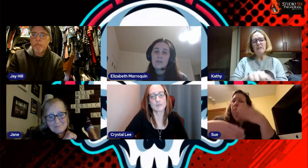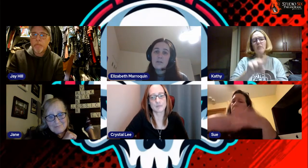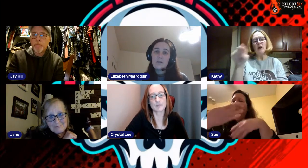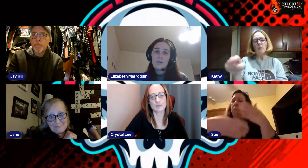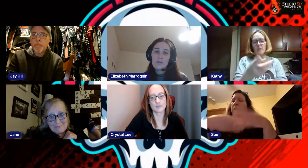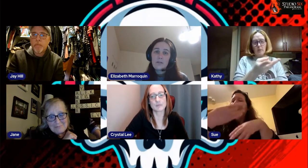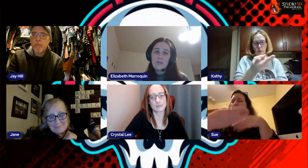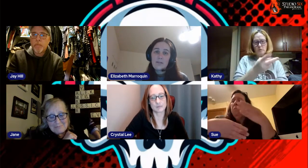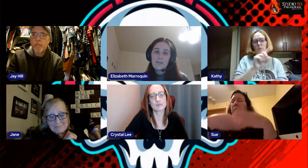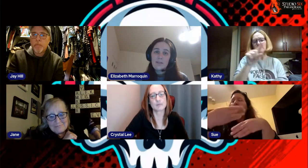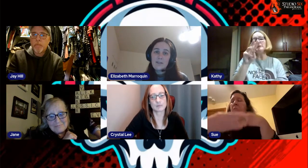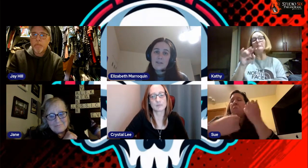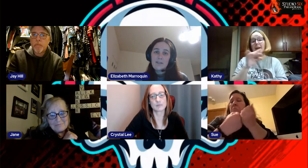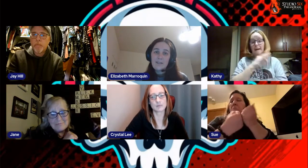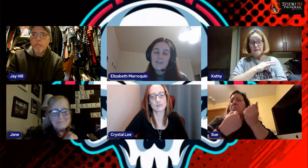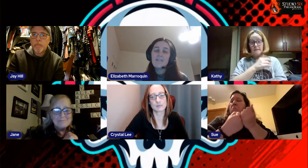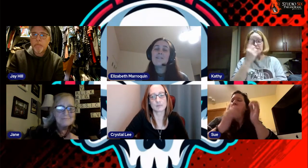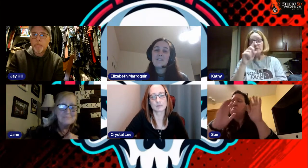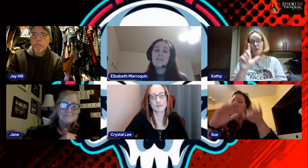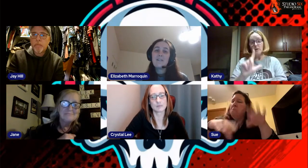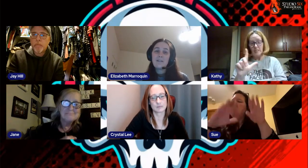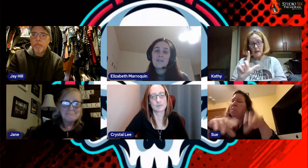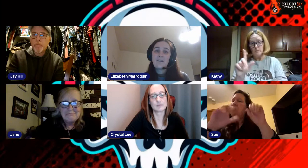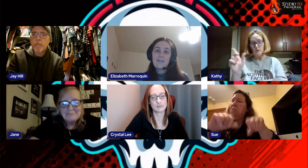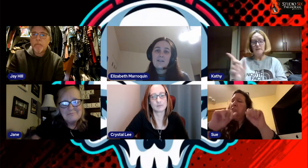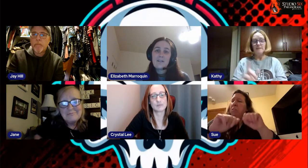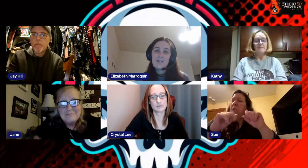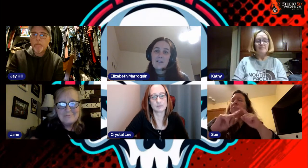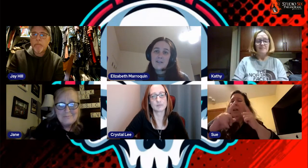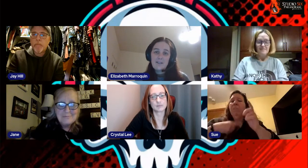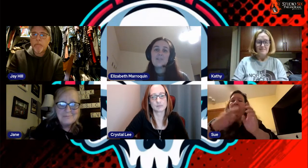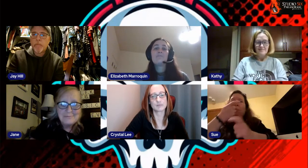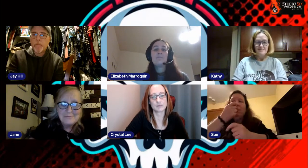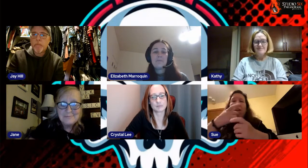paranormal until they were those who went to Maine for the library.